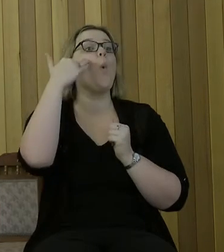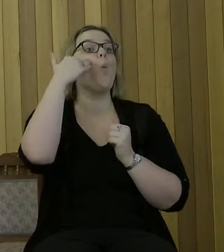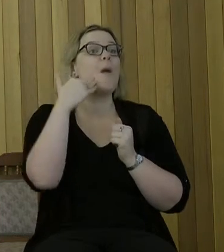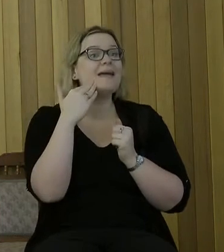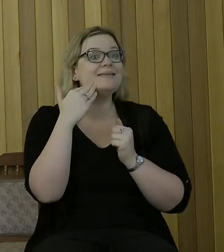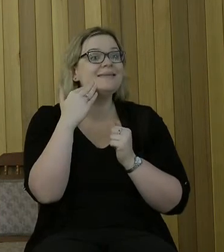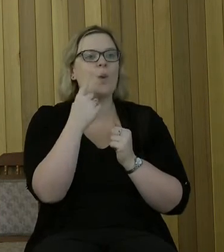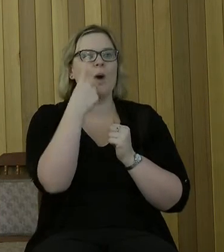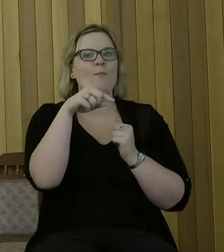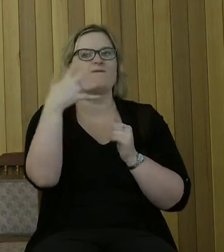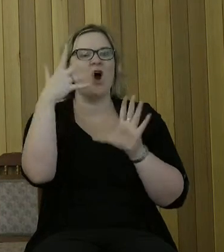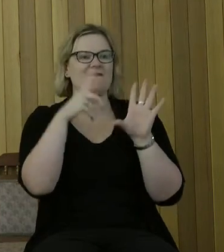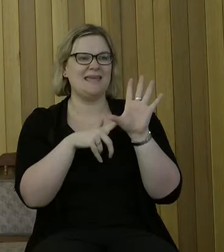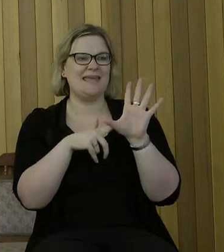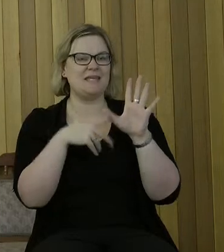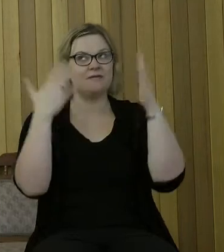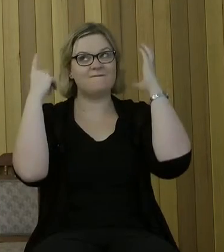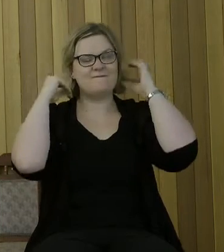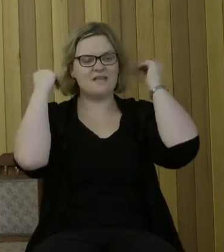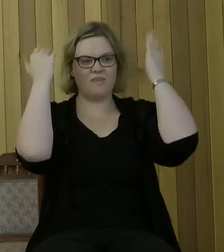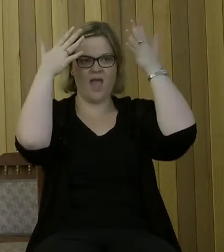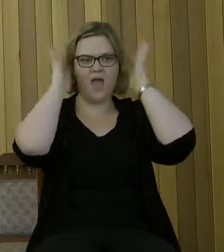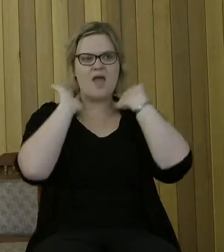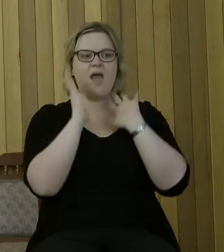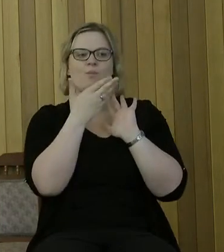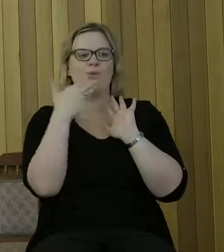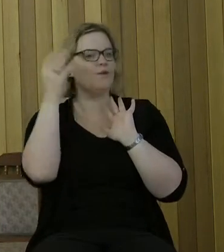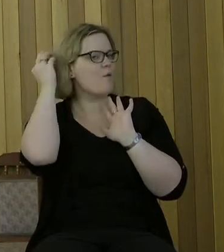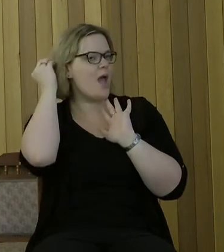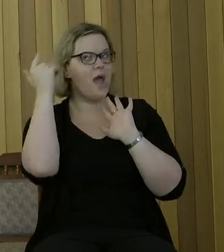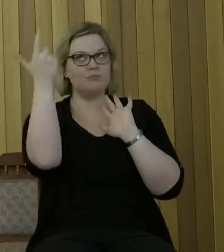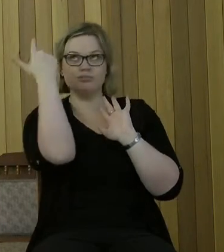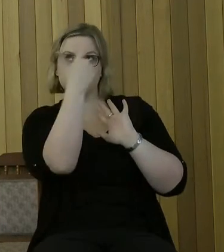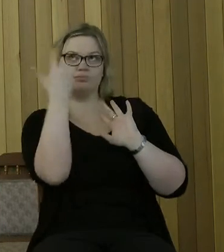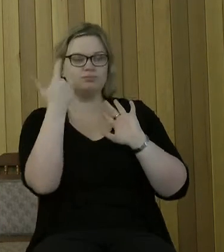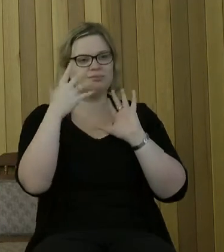Women spend 1.5 years just doing their hair.